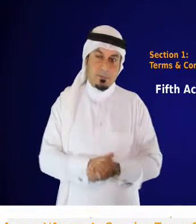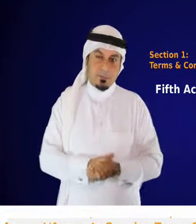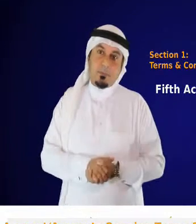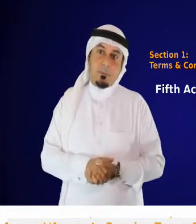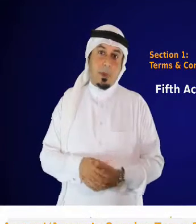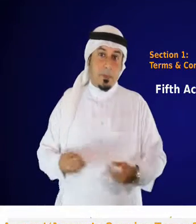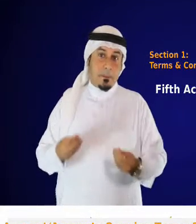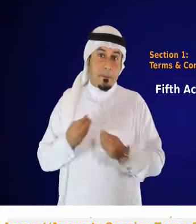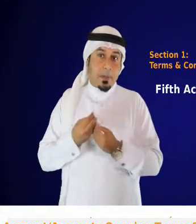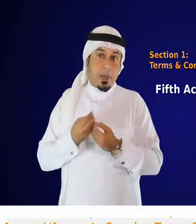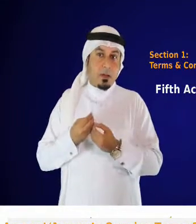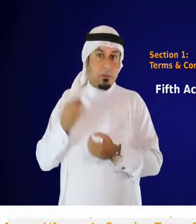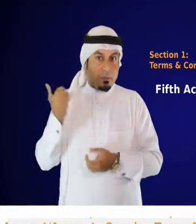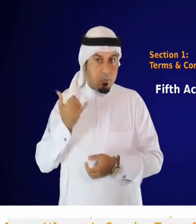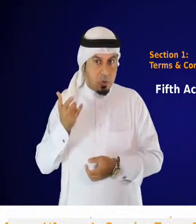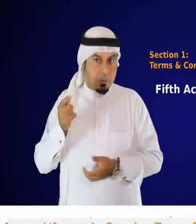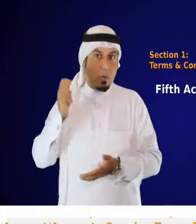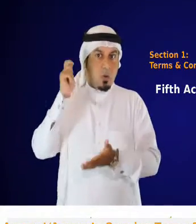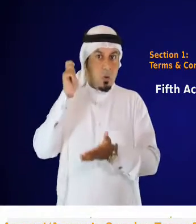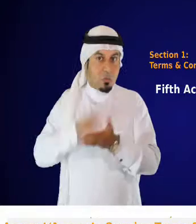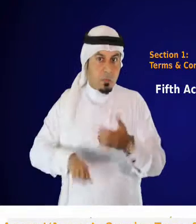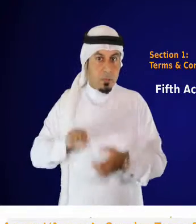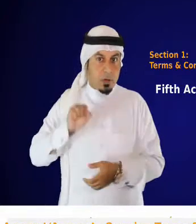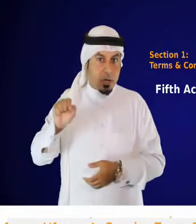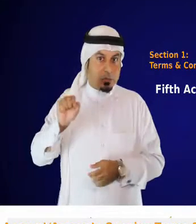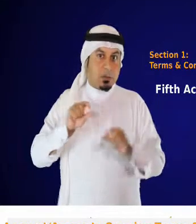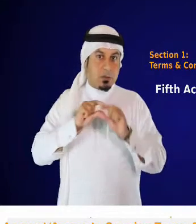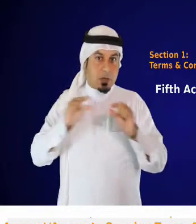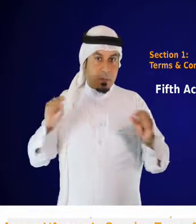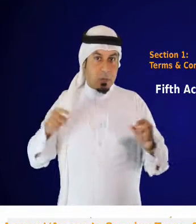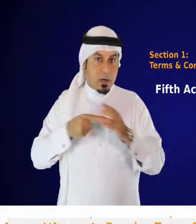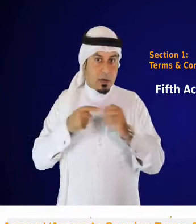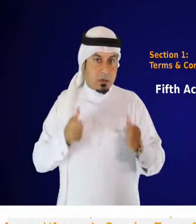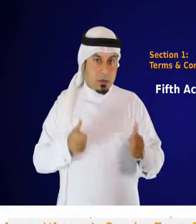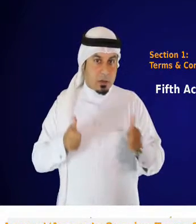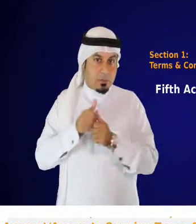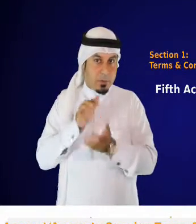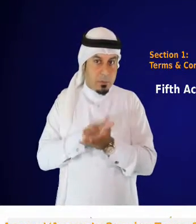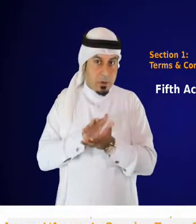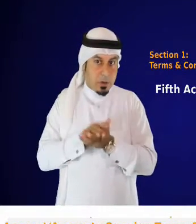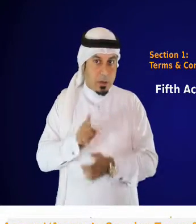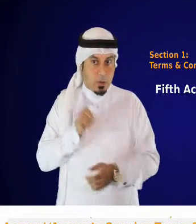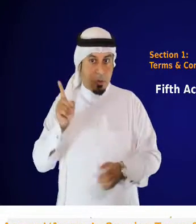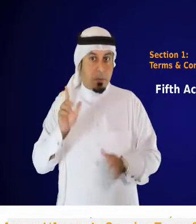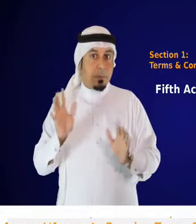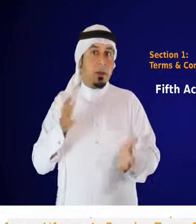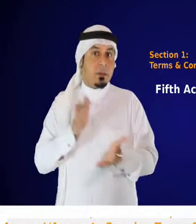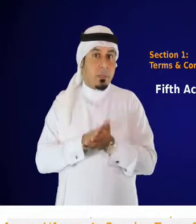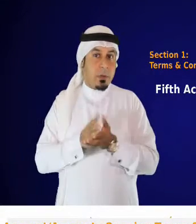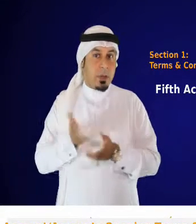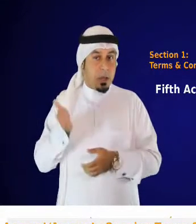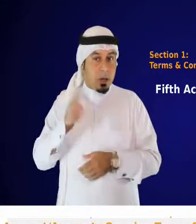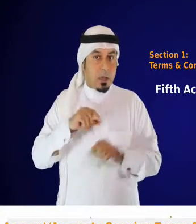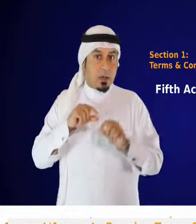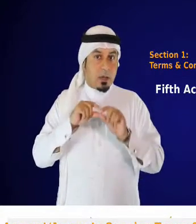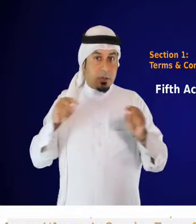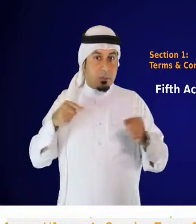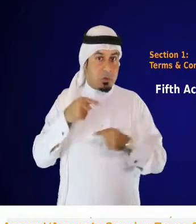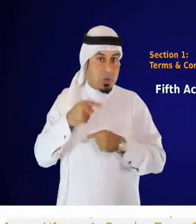Three, without prejudice to the accounts of incompetent persons, the terms and conditions of the current account shall apply to the accounts of